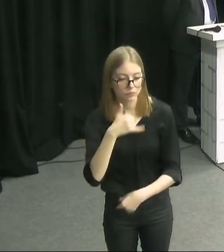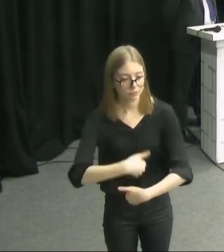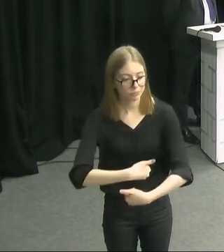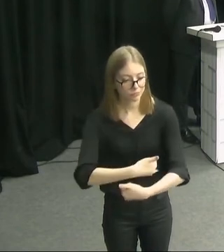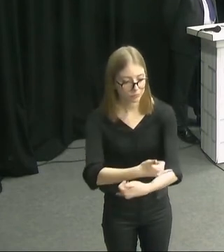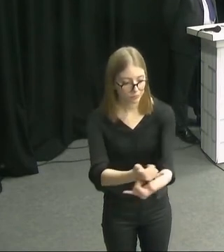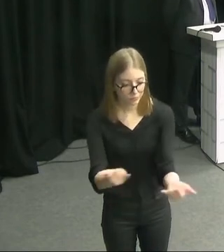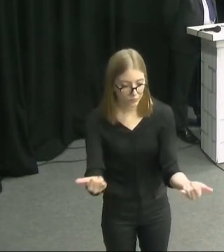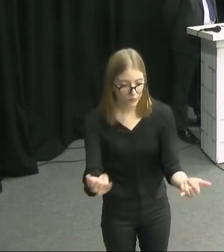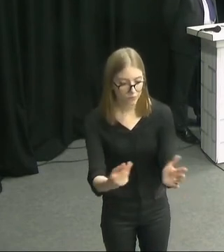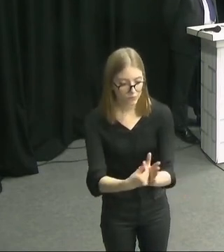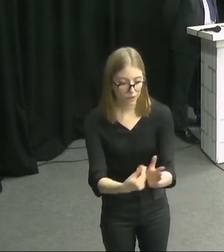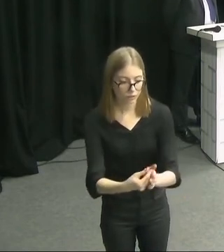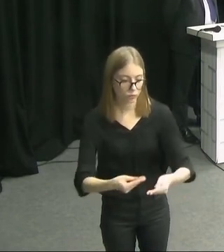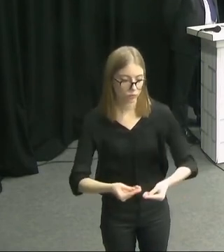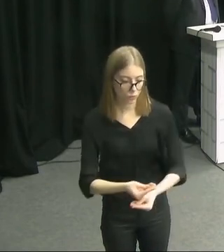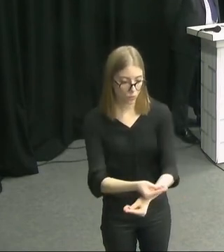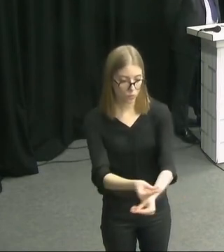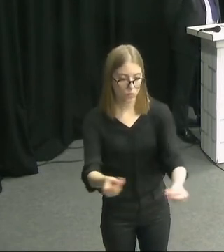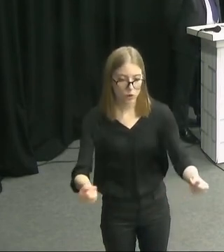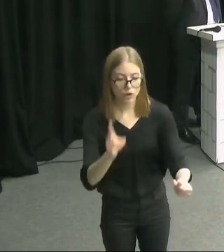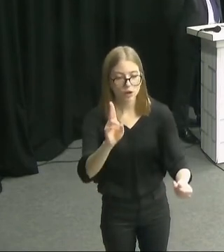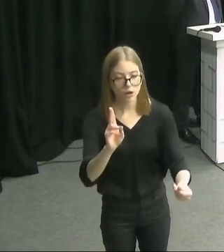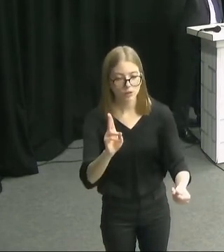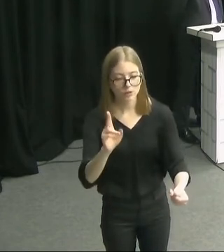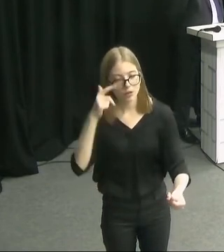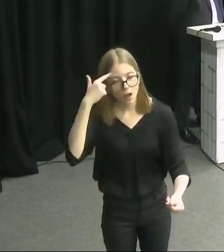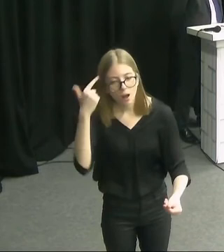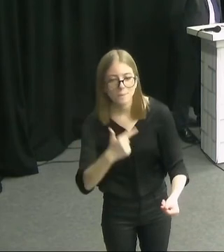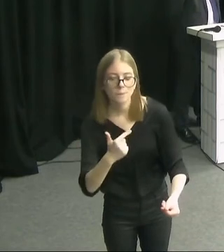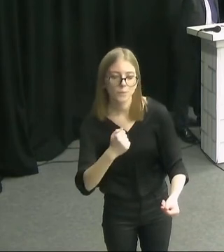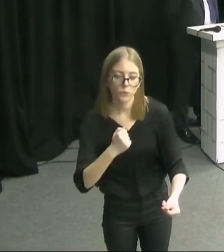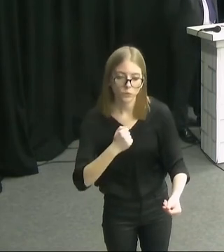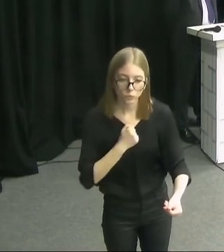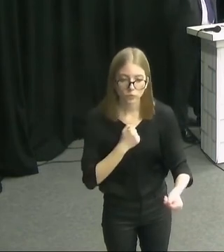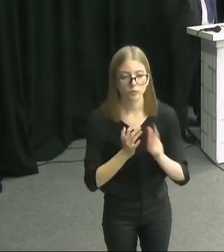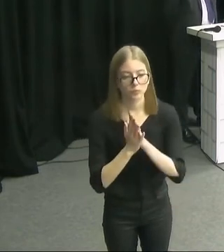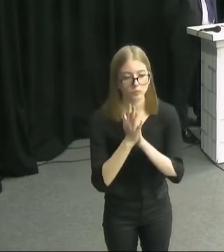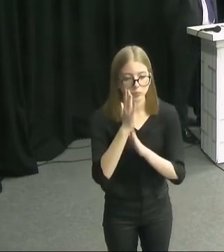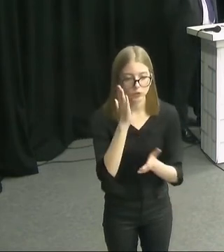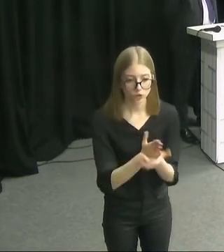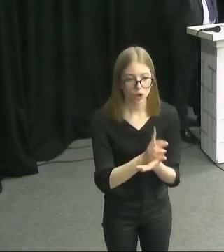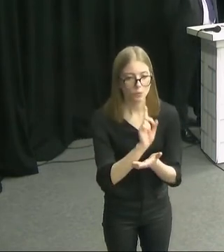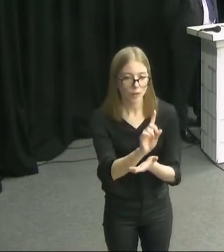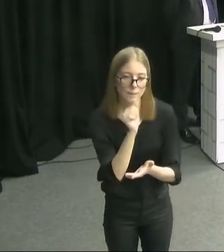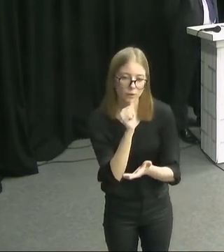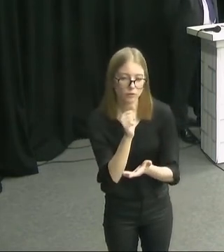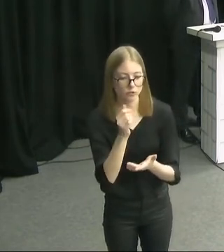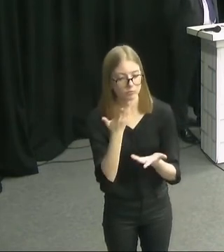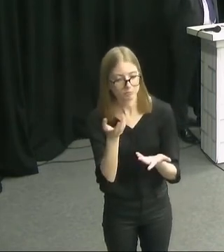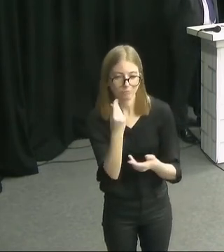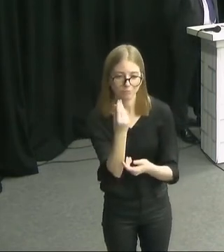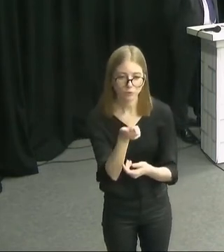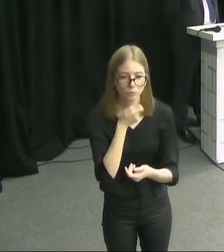to firstly ensure that the students who are able to study, who have